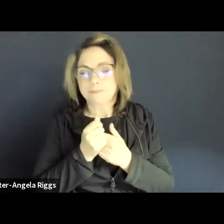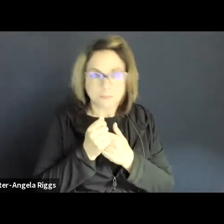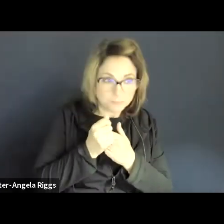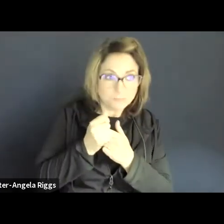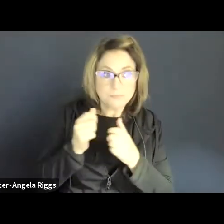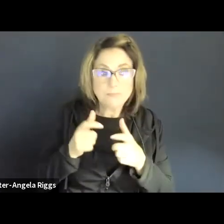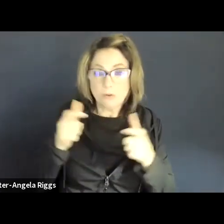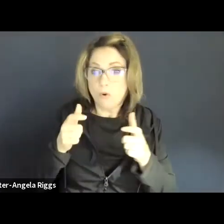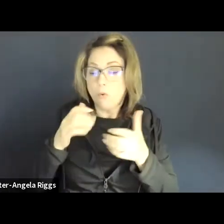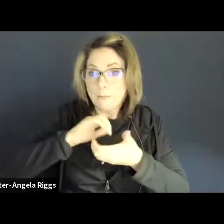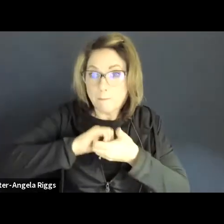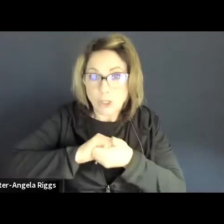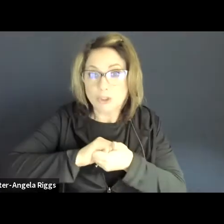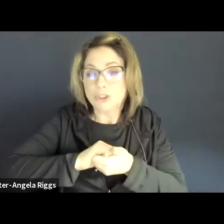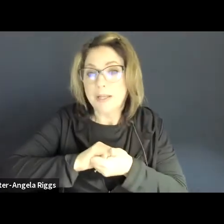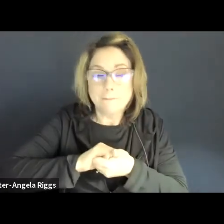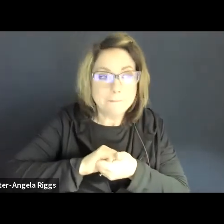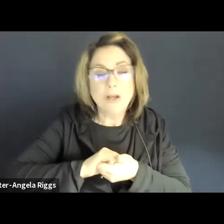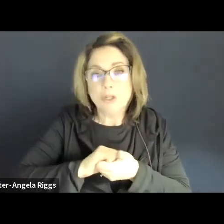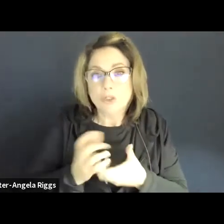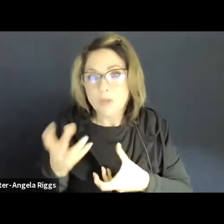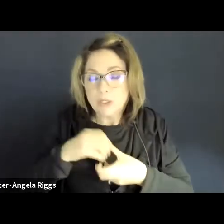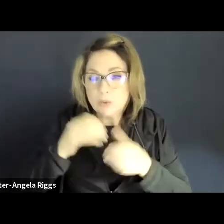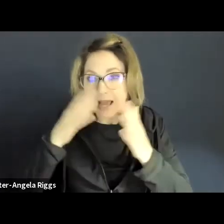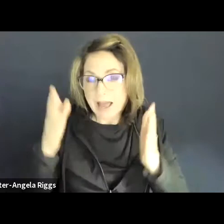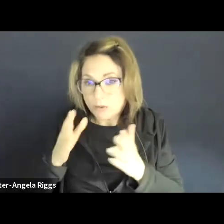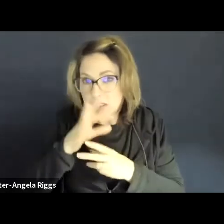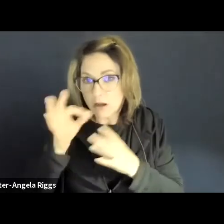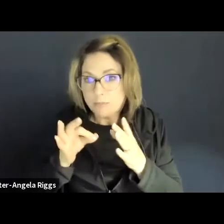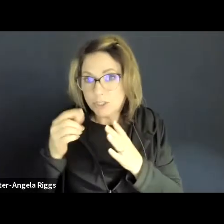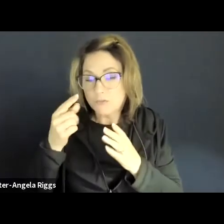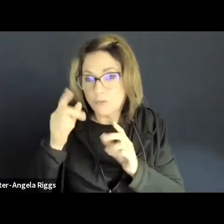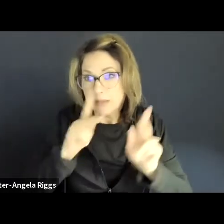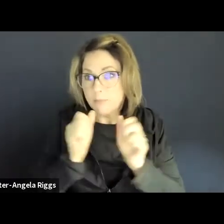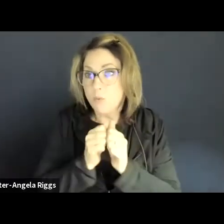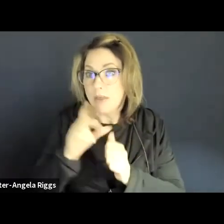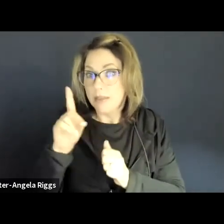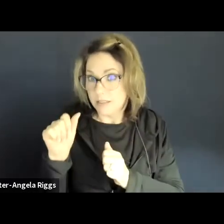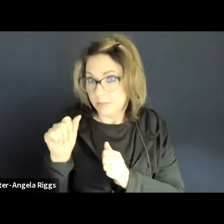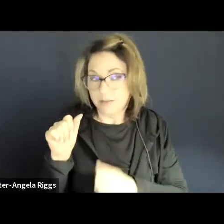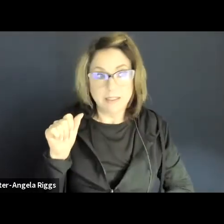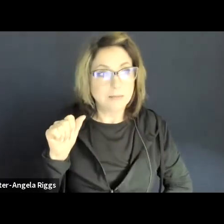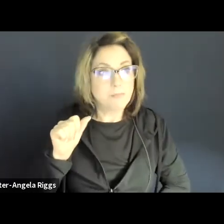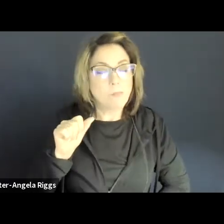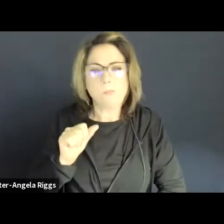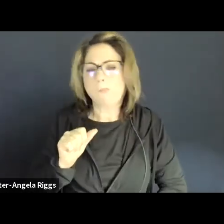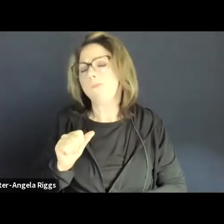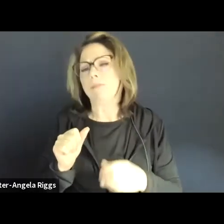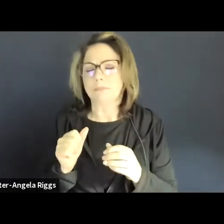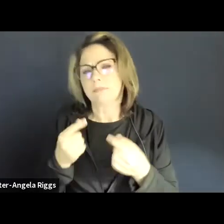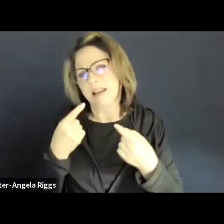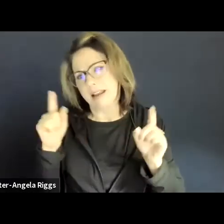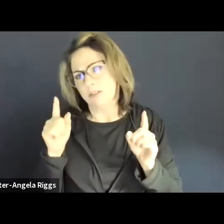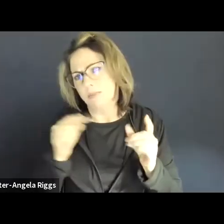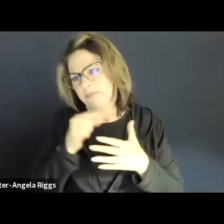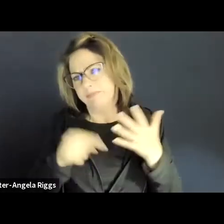Options for People with Disabilities. As always, before we start these, I want to mention a few housekeeping items.